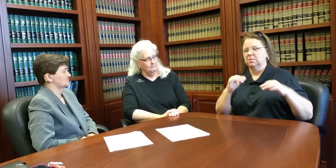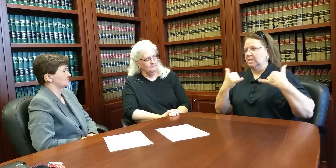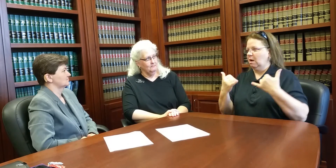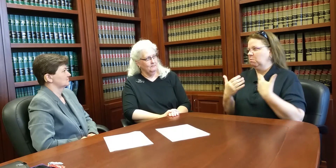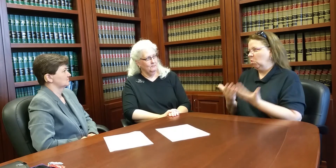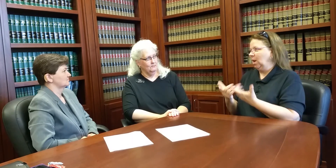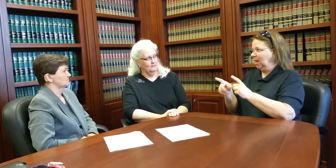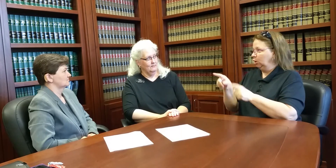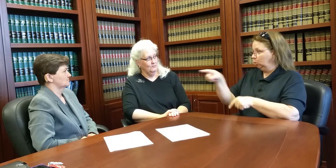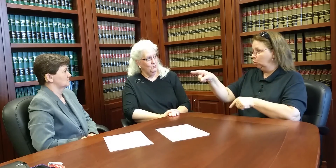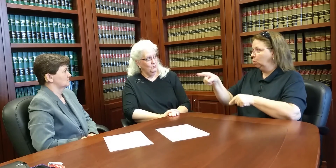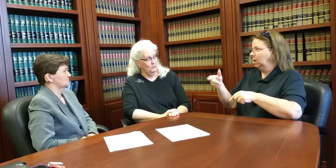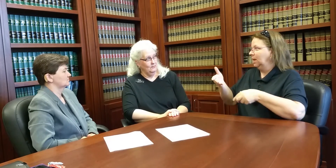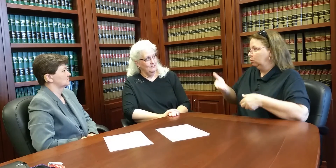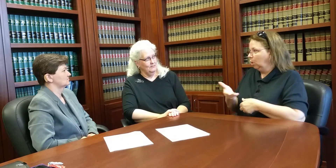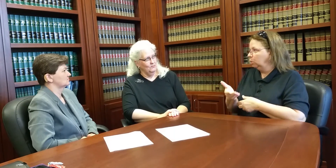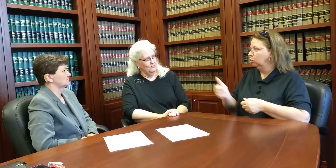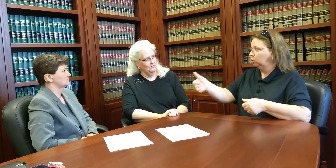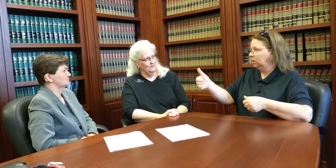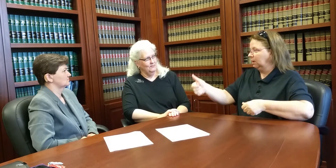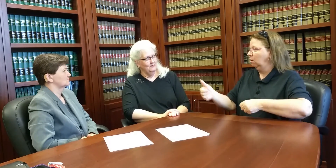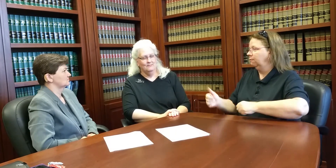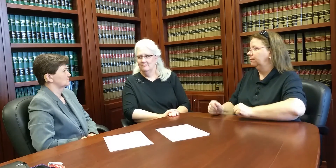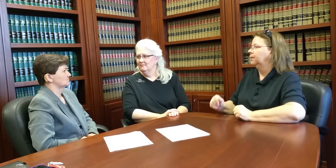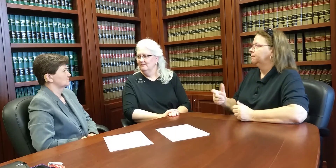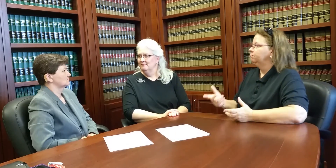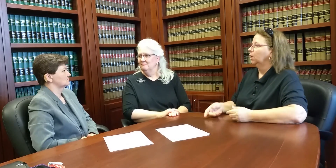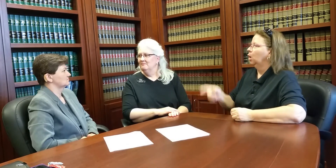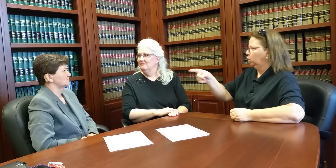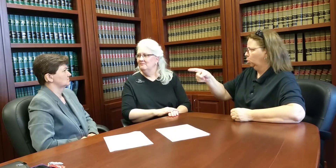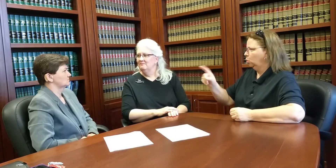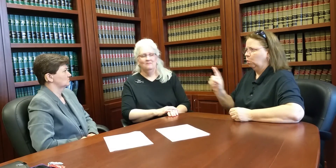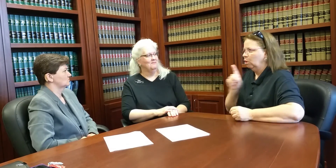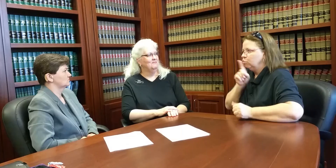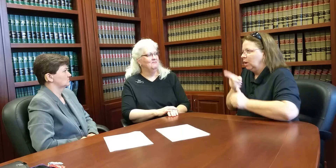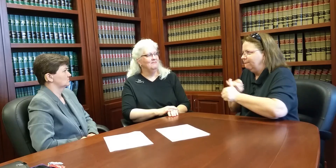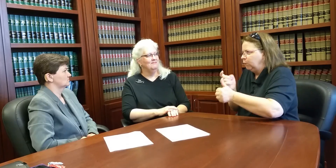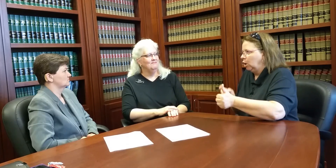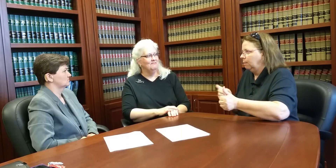Yeah, well, that you told us yourself. You were.